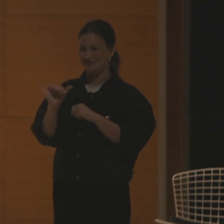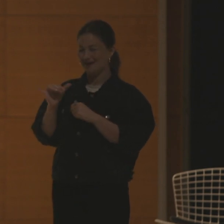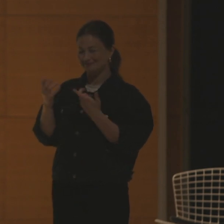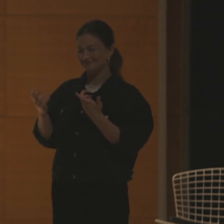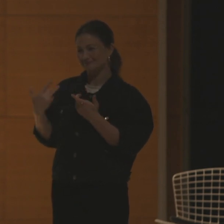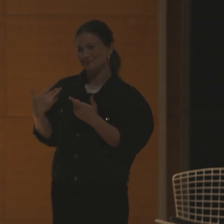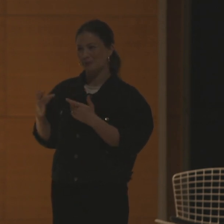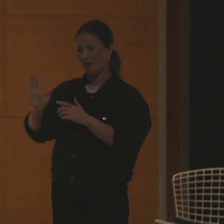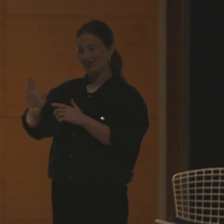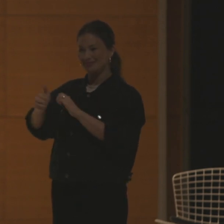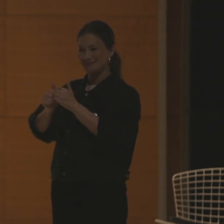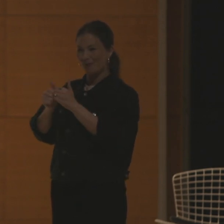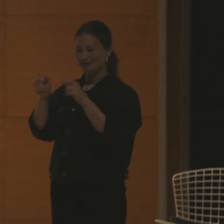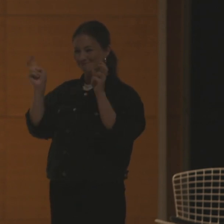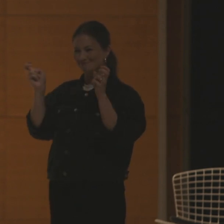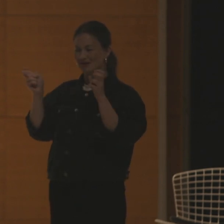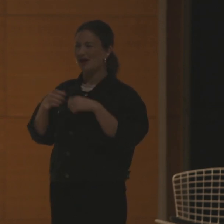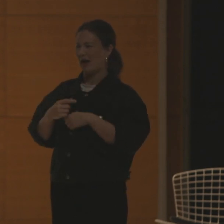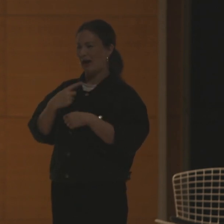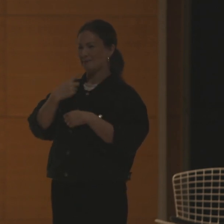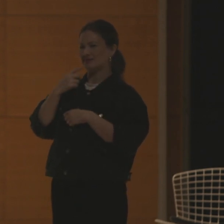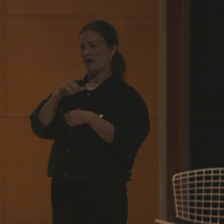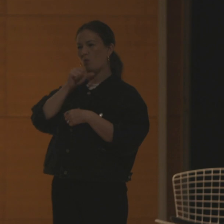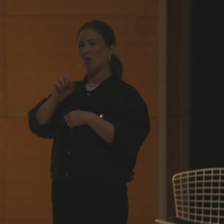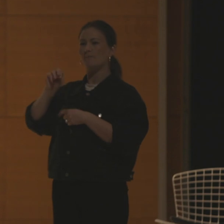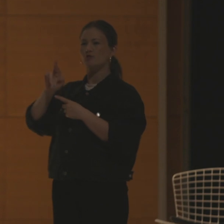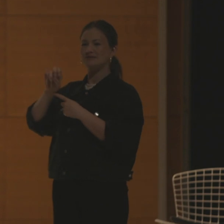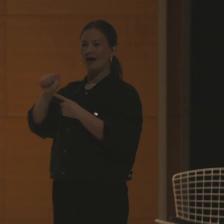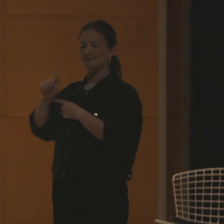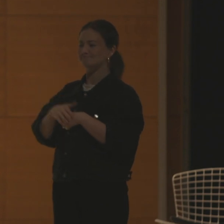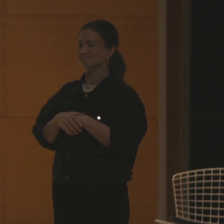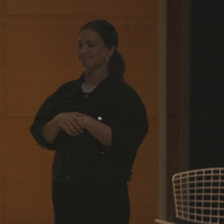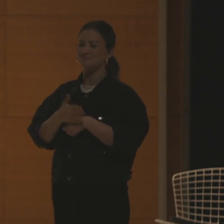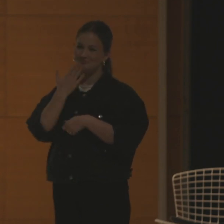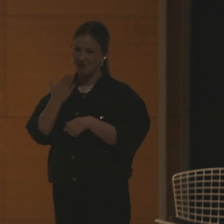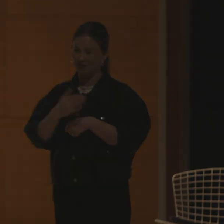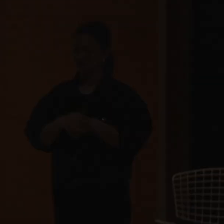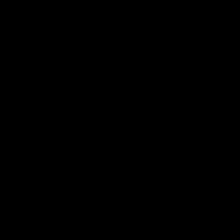Marissa. At least she would have provided a dreary comfort. Thank you.